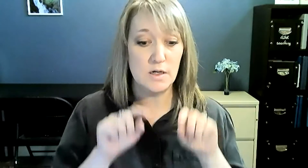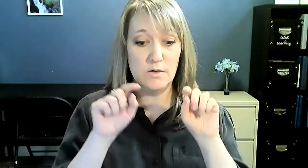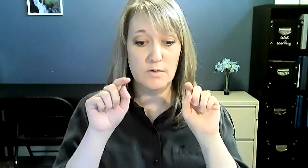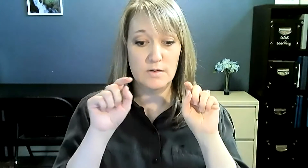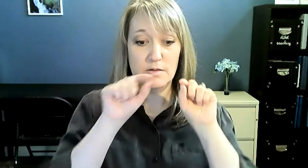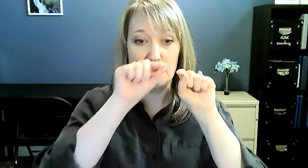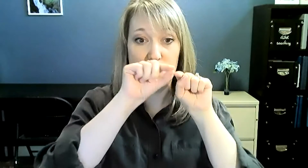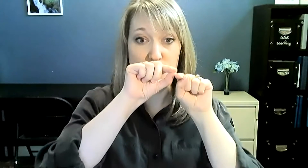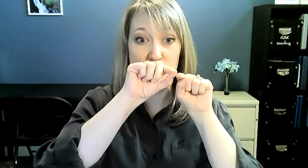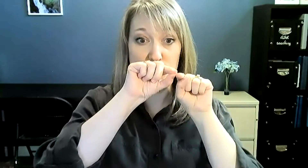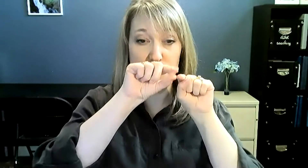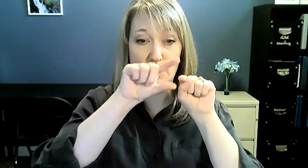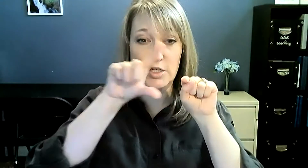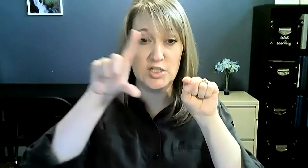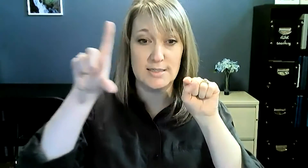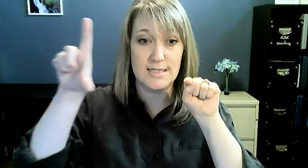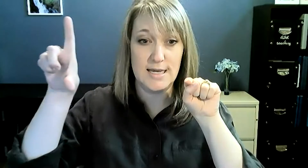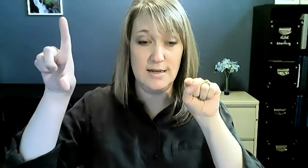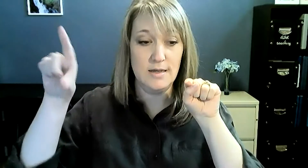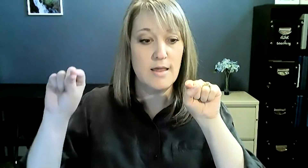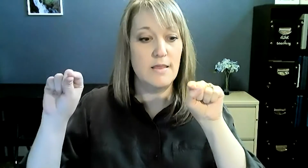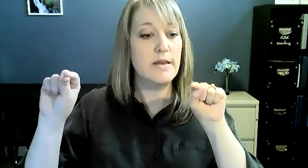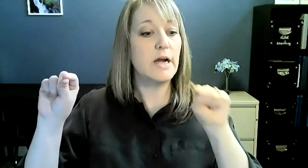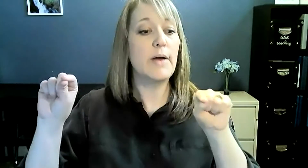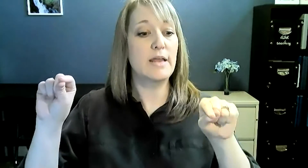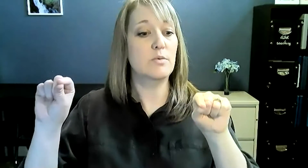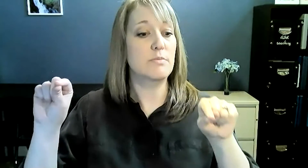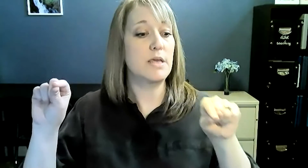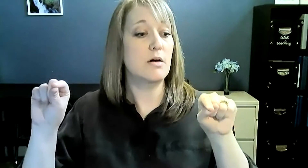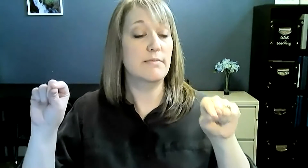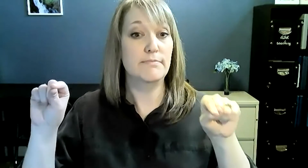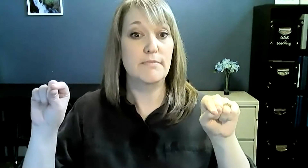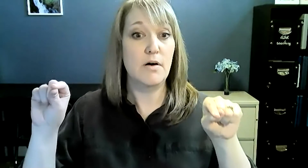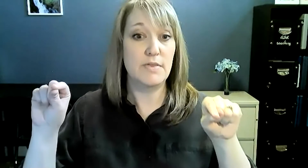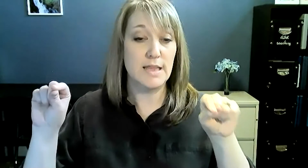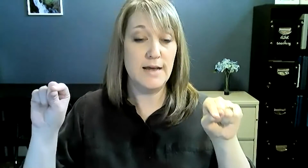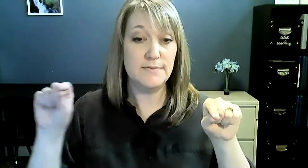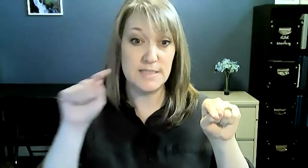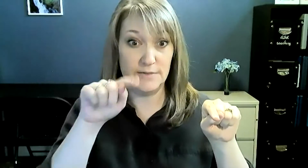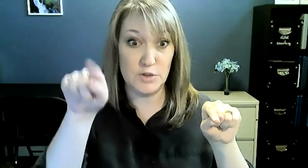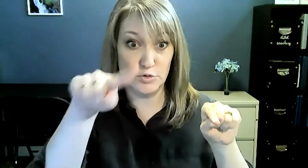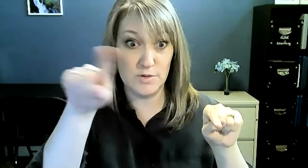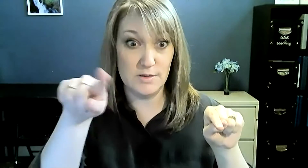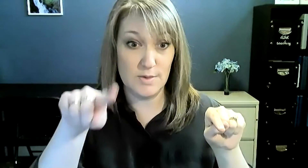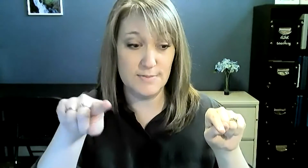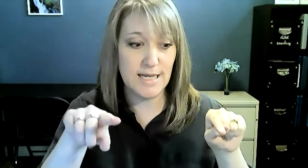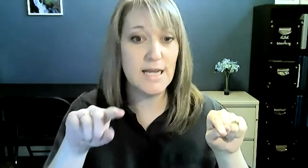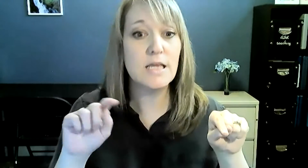So to show you what I just did, the narrow end would be on the left. If you're drawing what I'm signing,